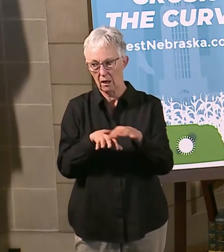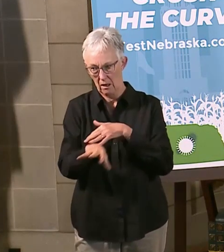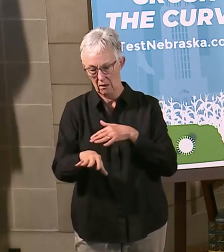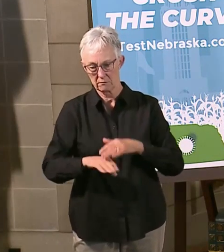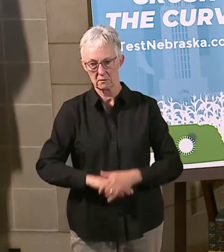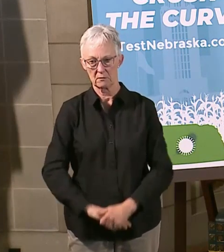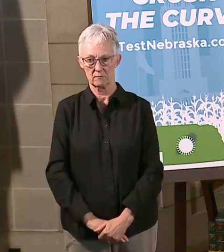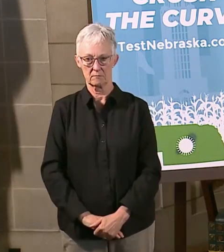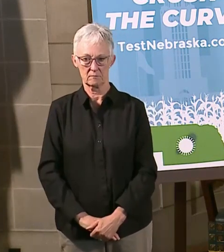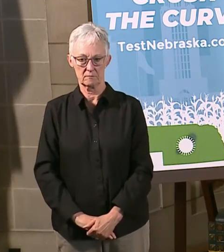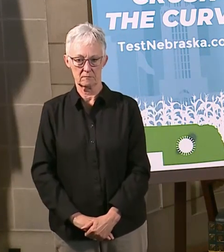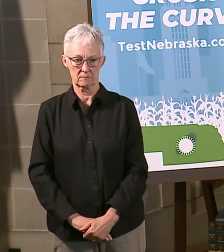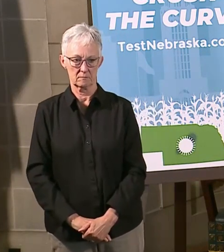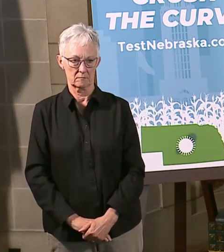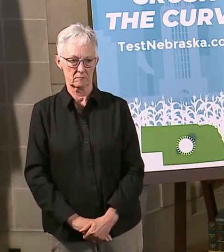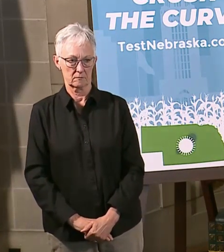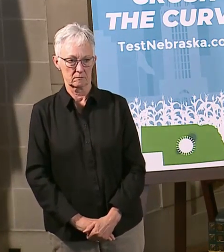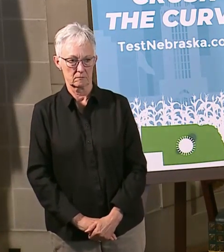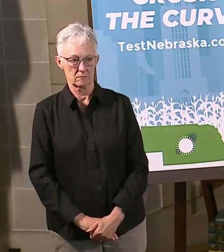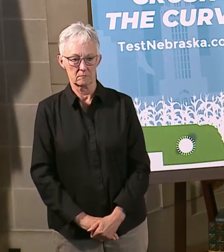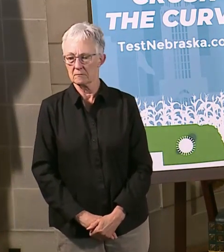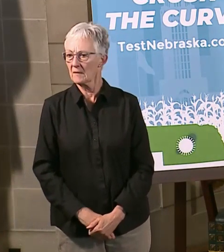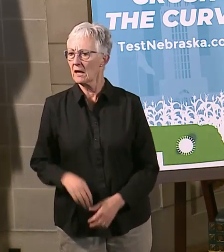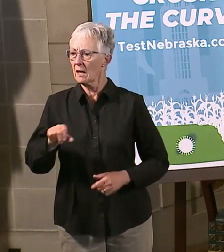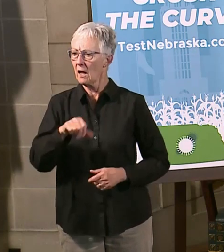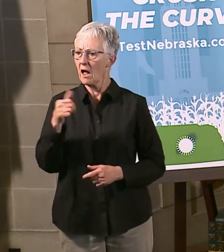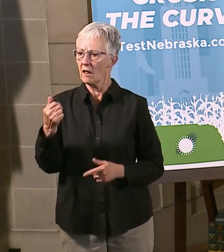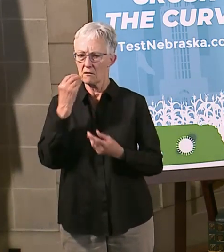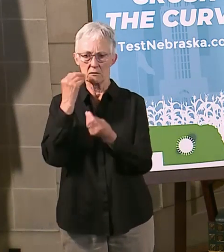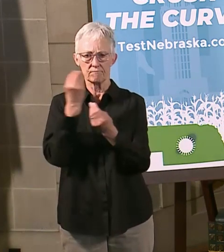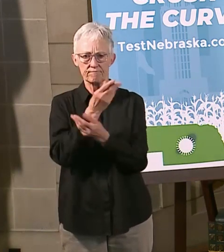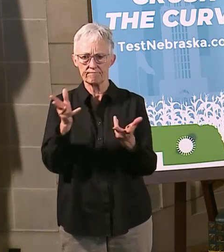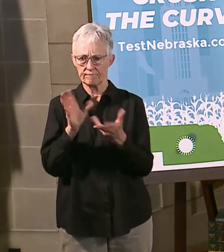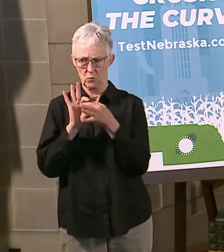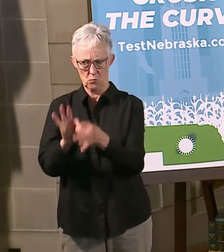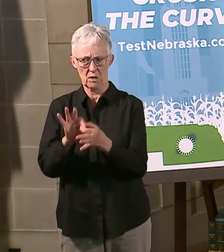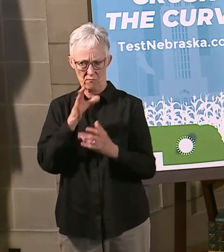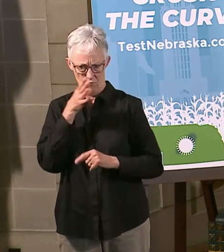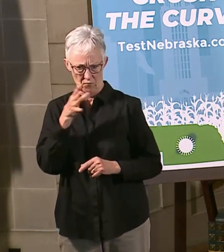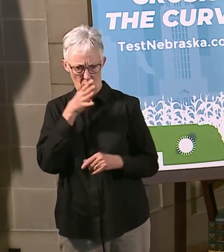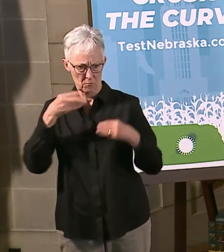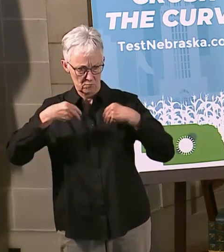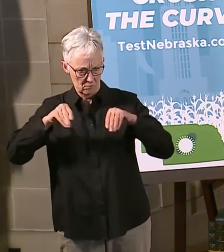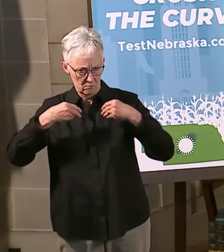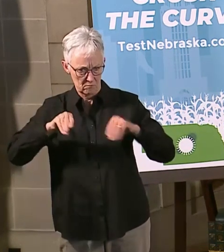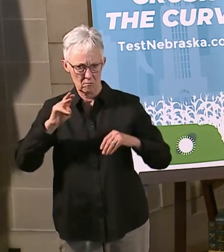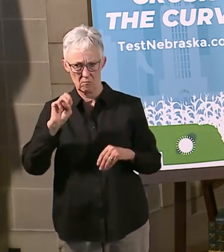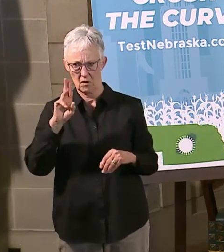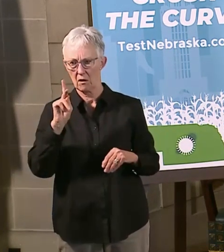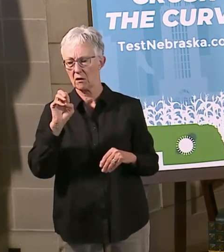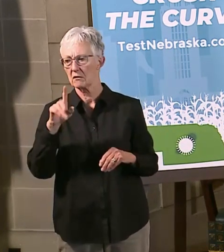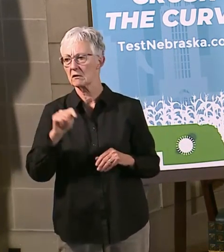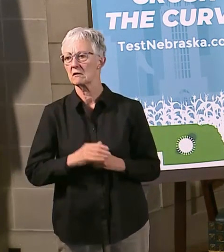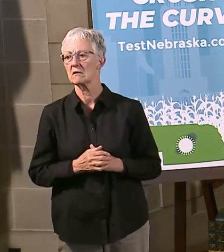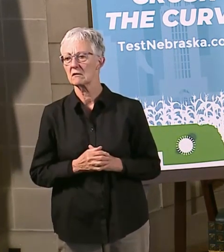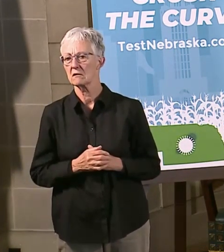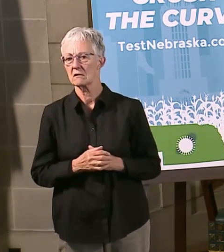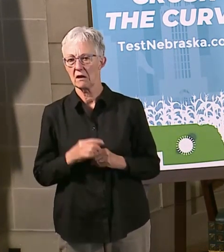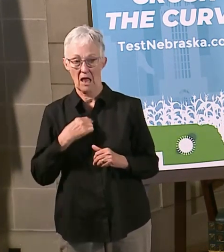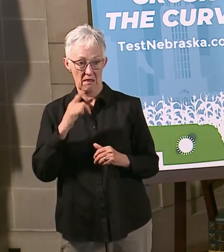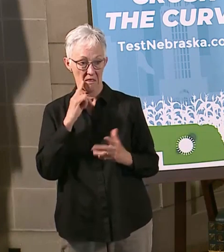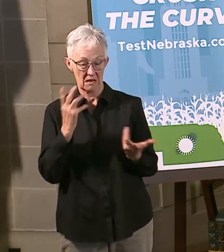The other thing I would like to talk about is with the farmers markets, we do have, and it fits in quite nicely, I